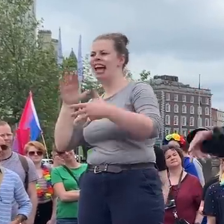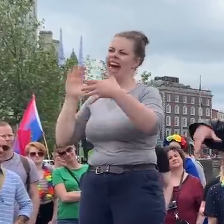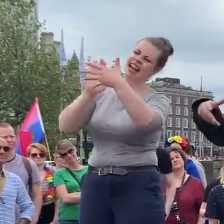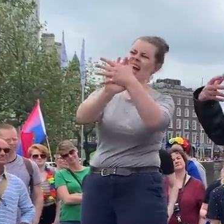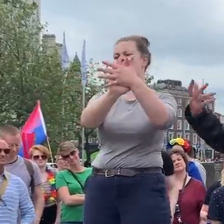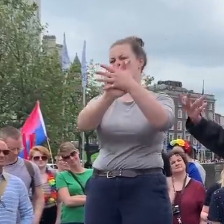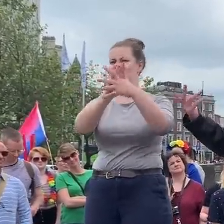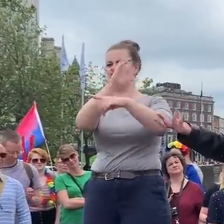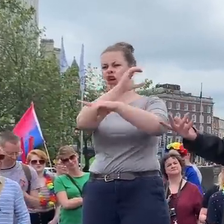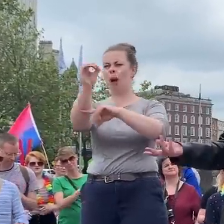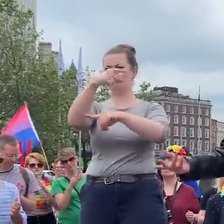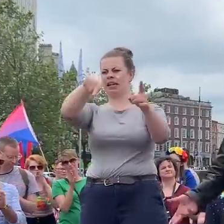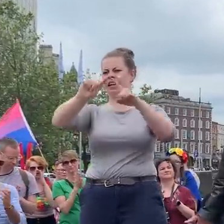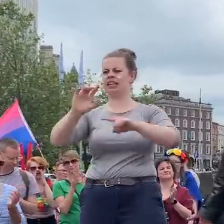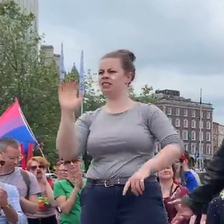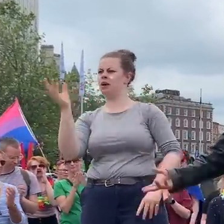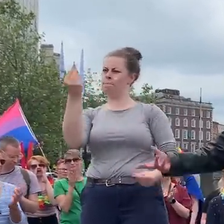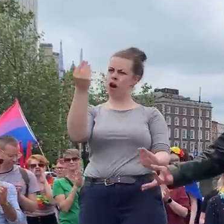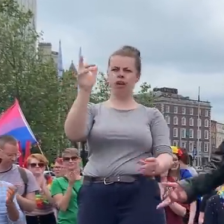anti-corporatist community in